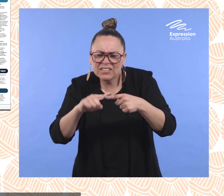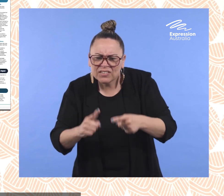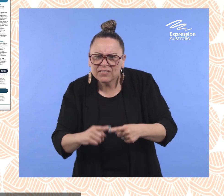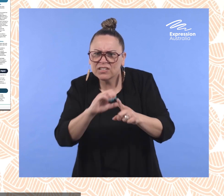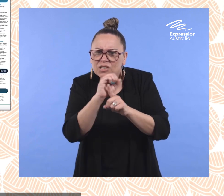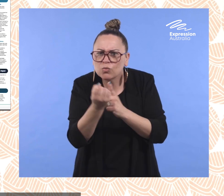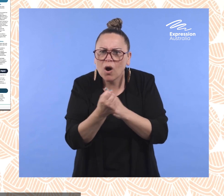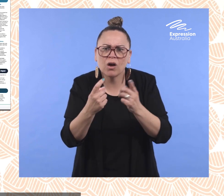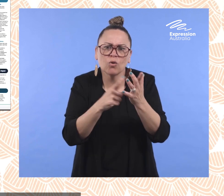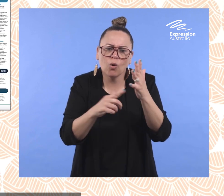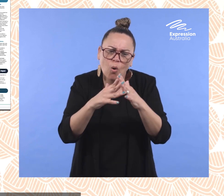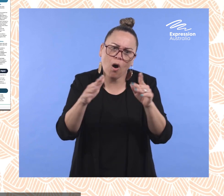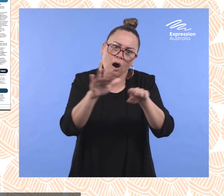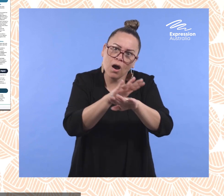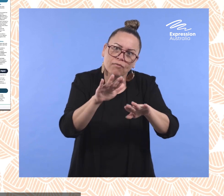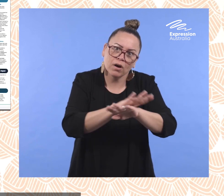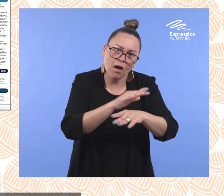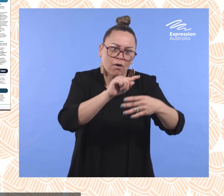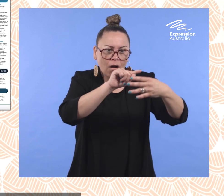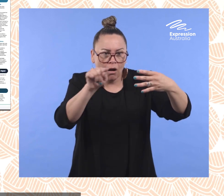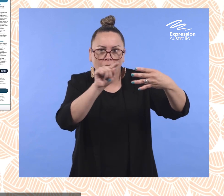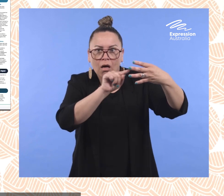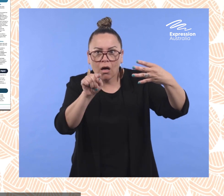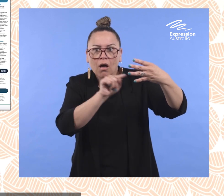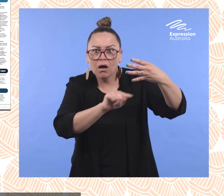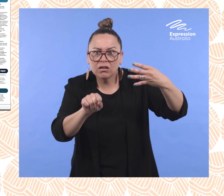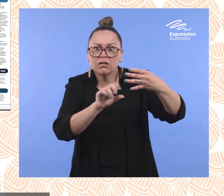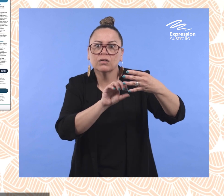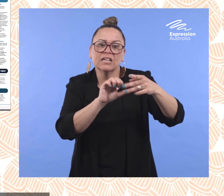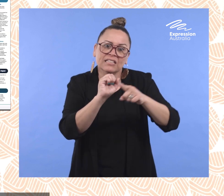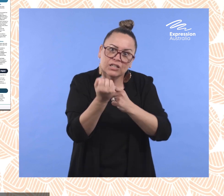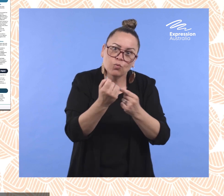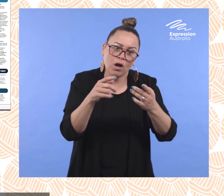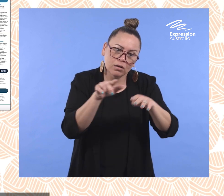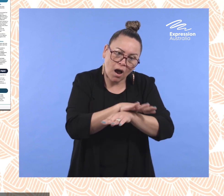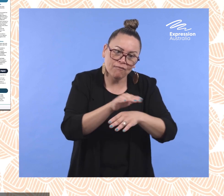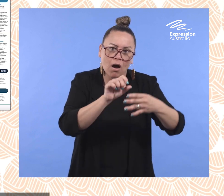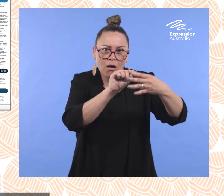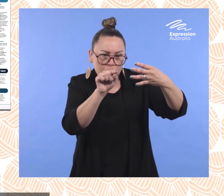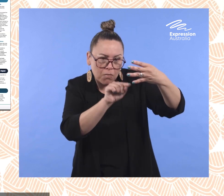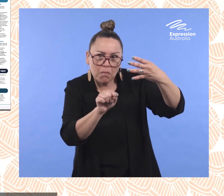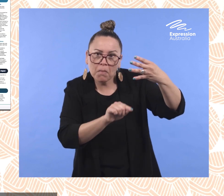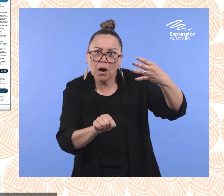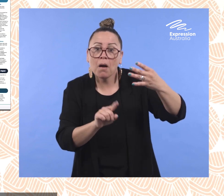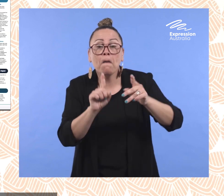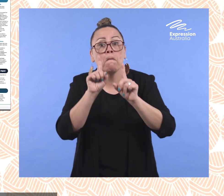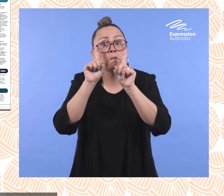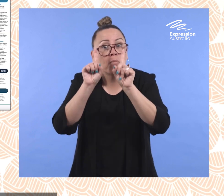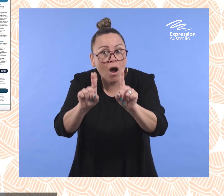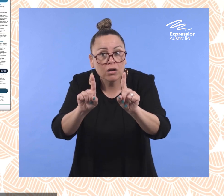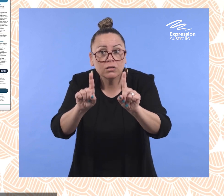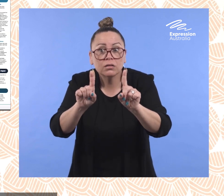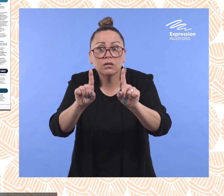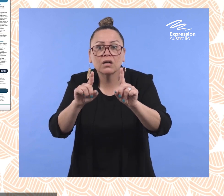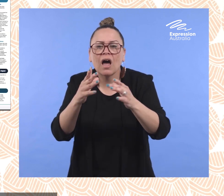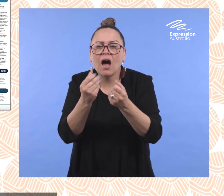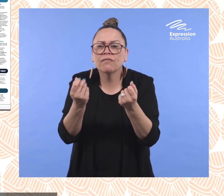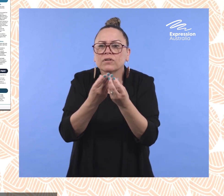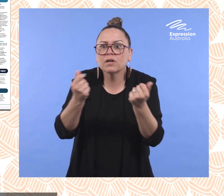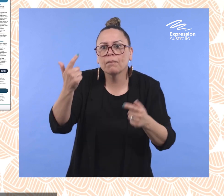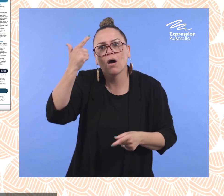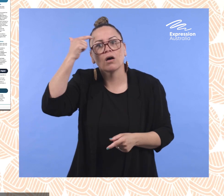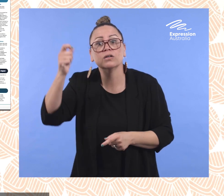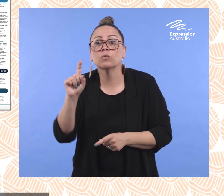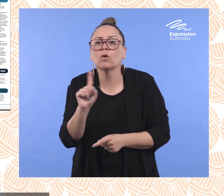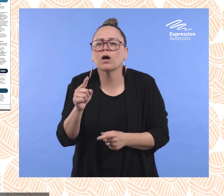and other things fill in the rest of, the details on that. But there is, in a